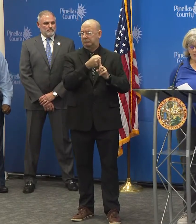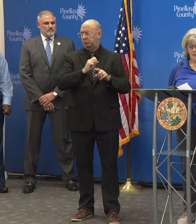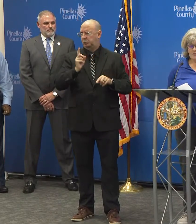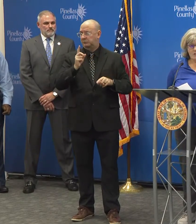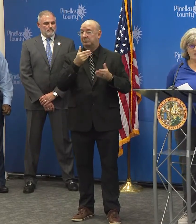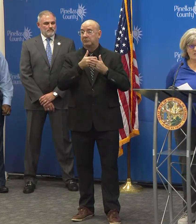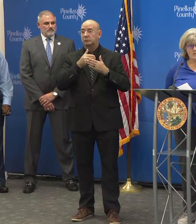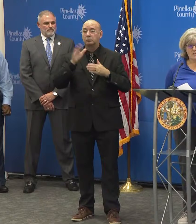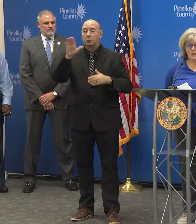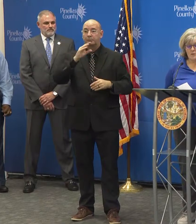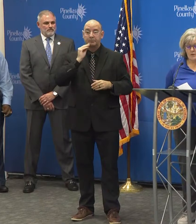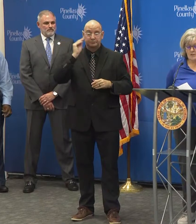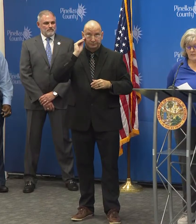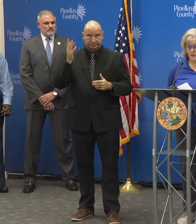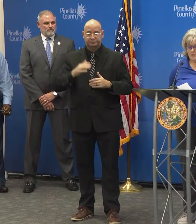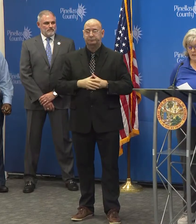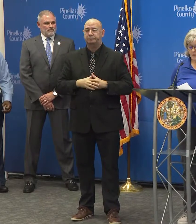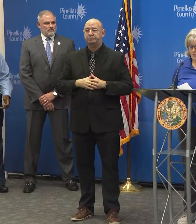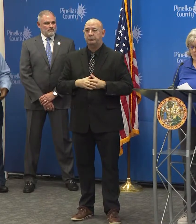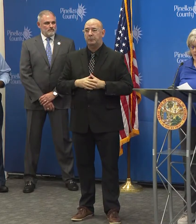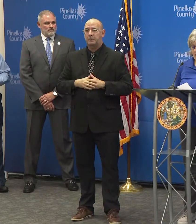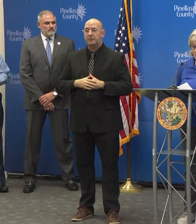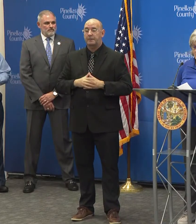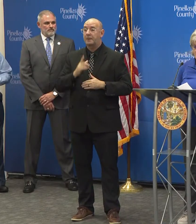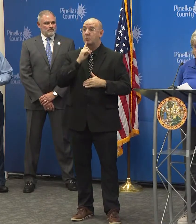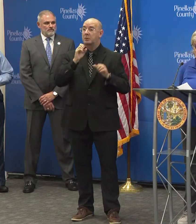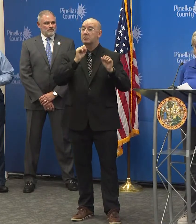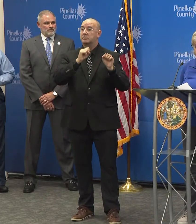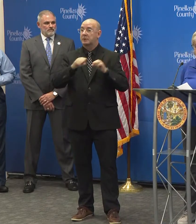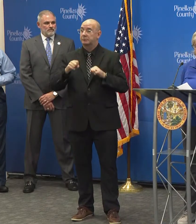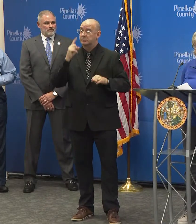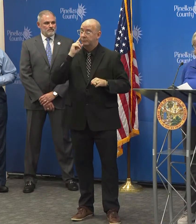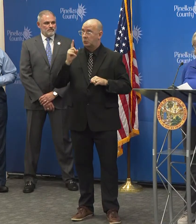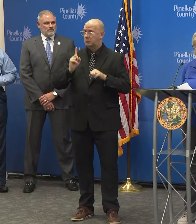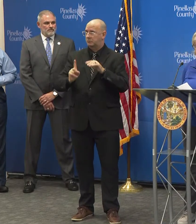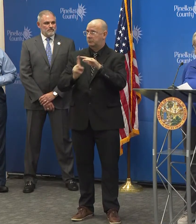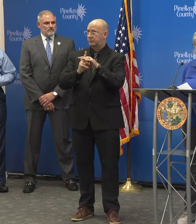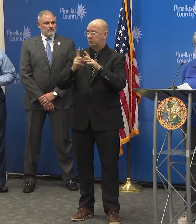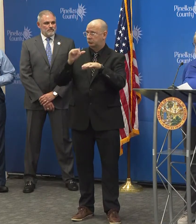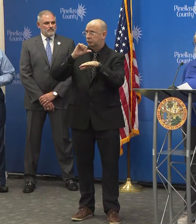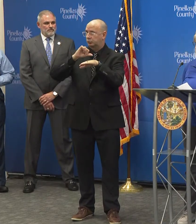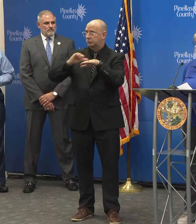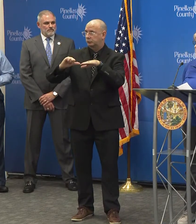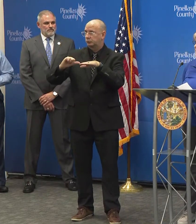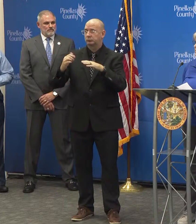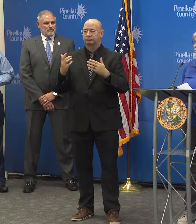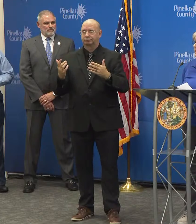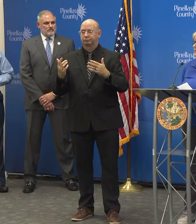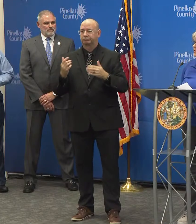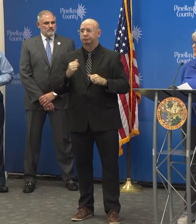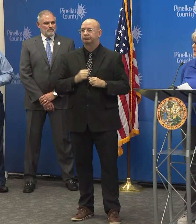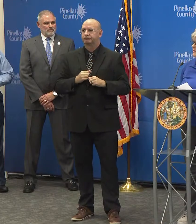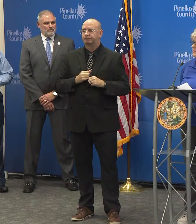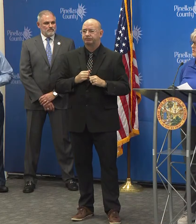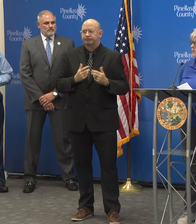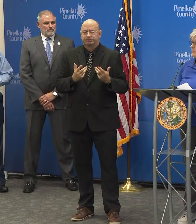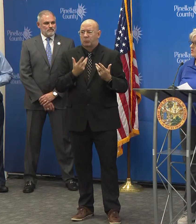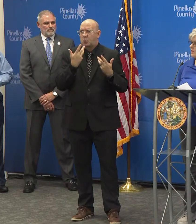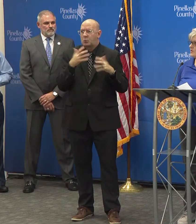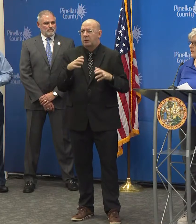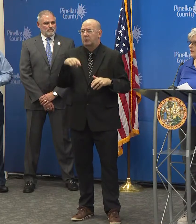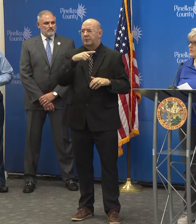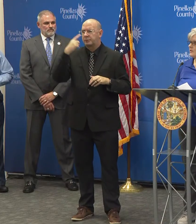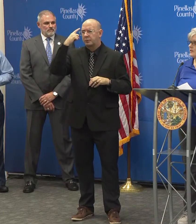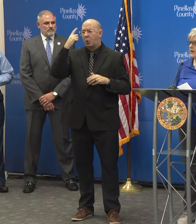As the Governor mentioned, there is a slight risk of isolated tornadoes, especially in those outer bands. So we don't want people to think just because this